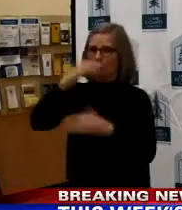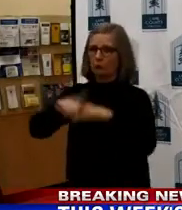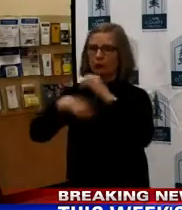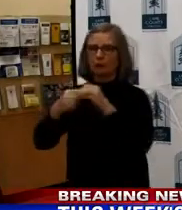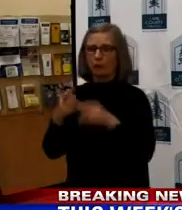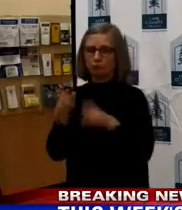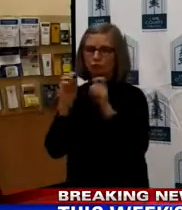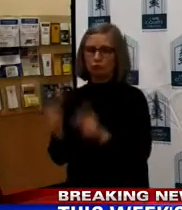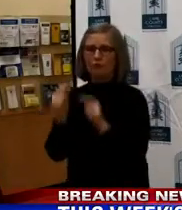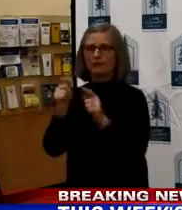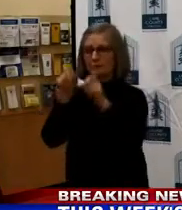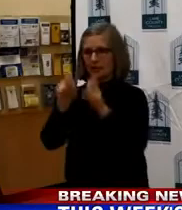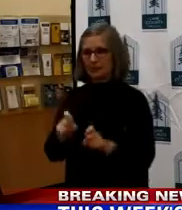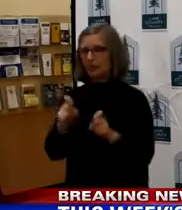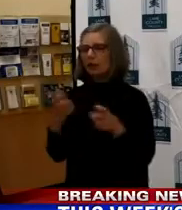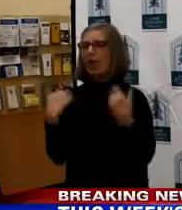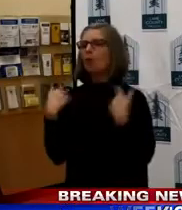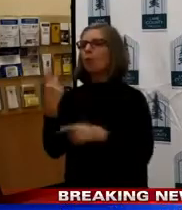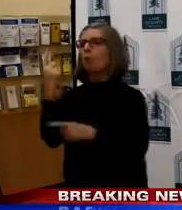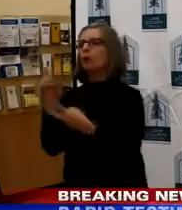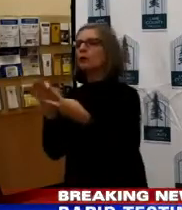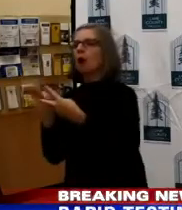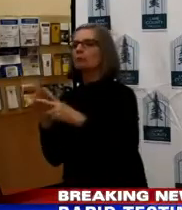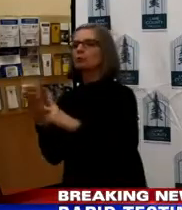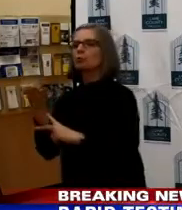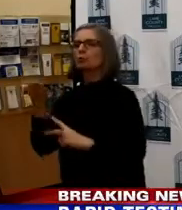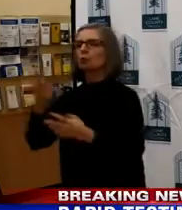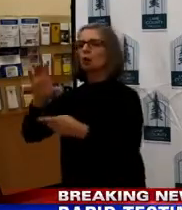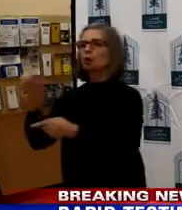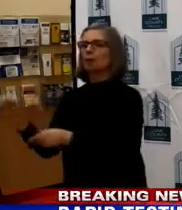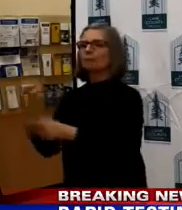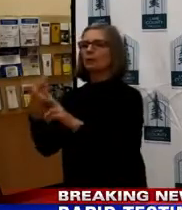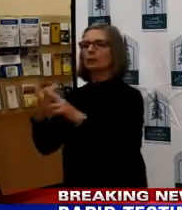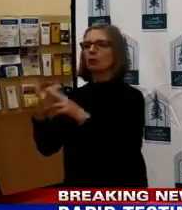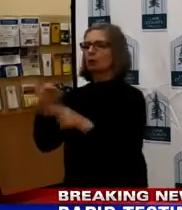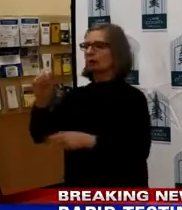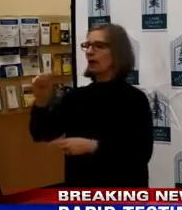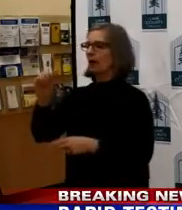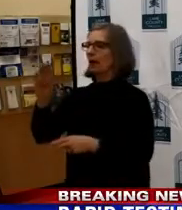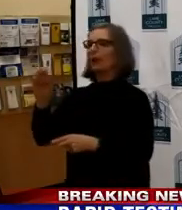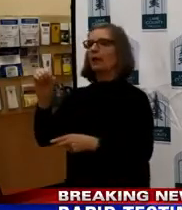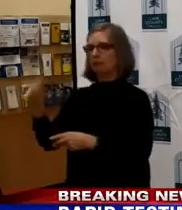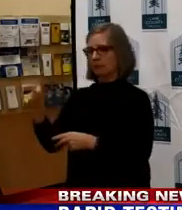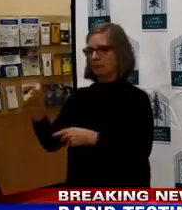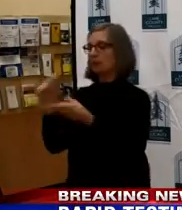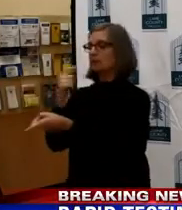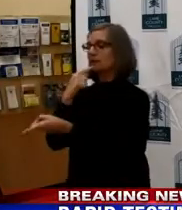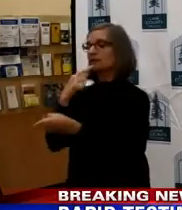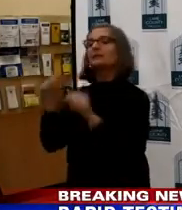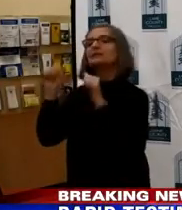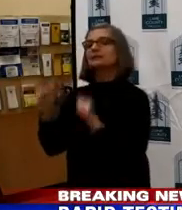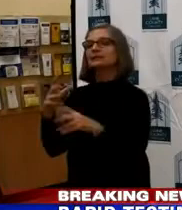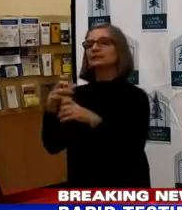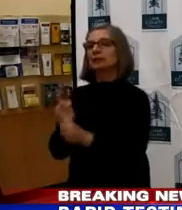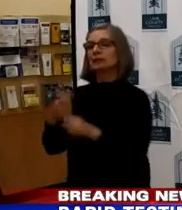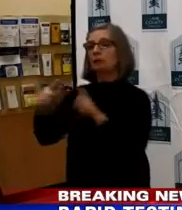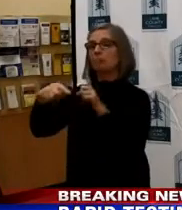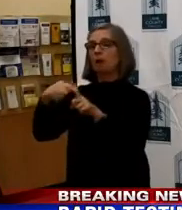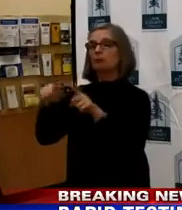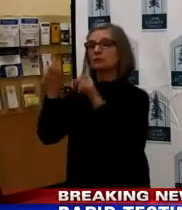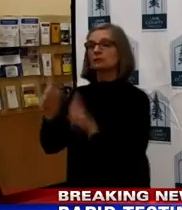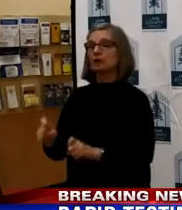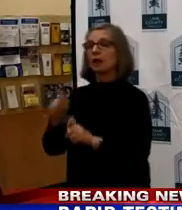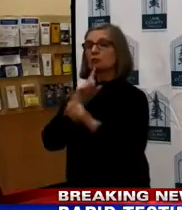through Abbott, a company called Abbott, that has made it known that they can receive a positive test result in about 5 minutes.